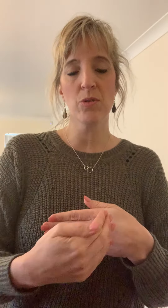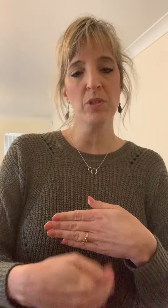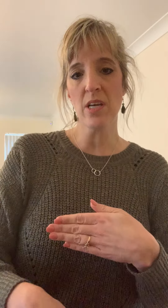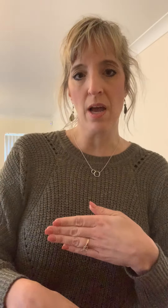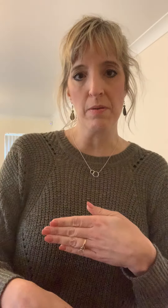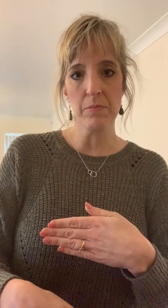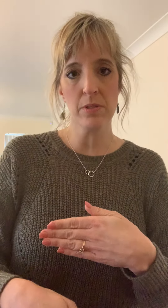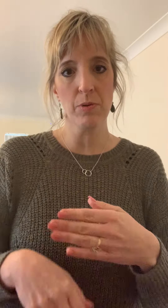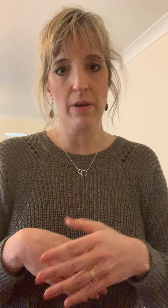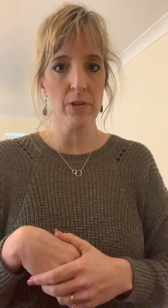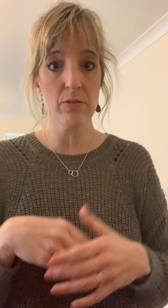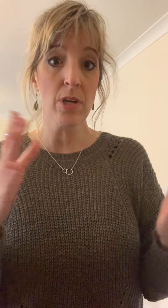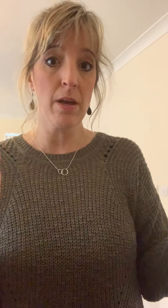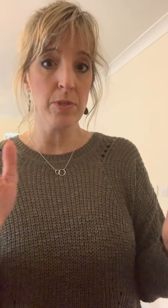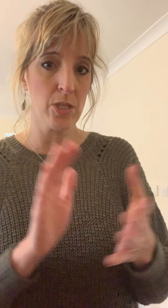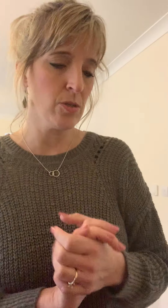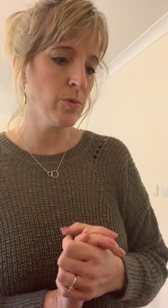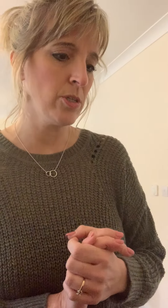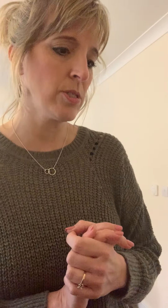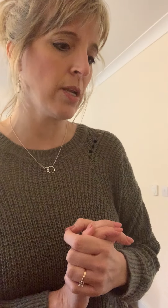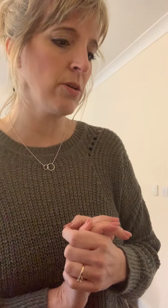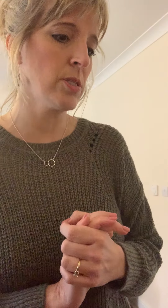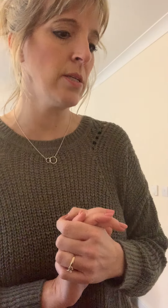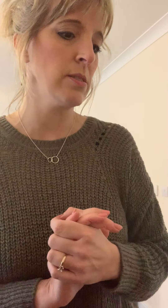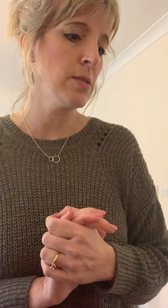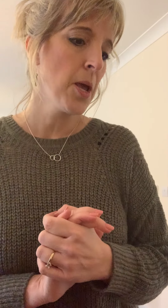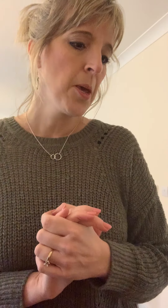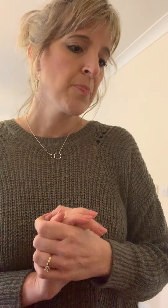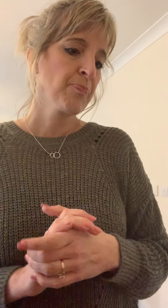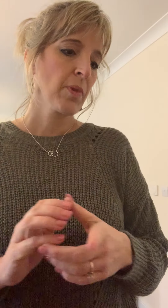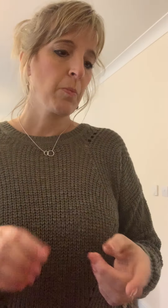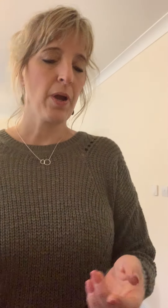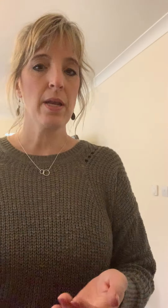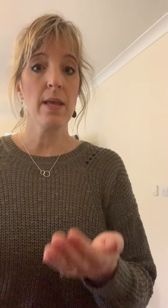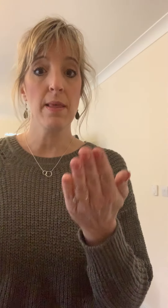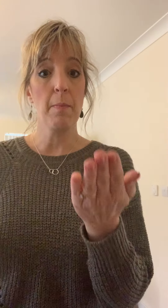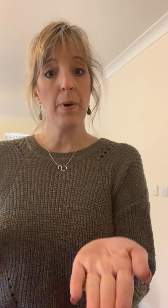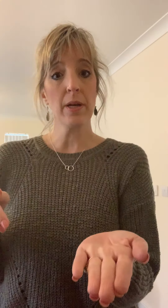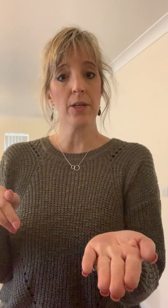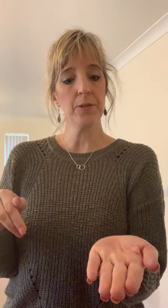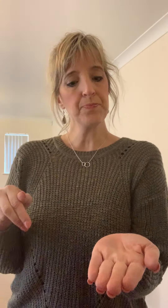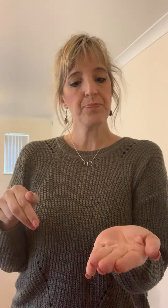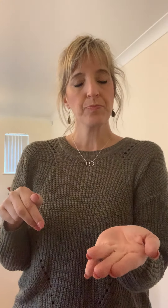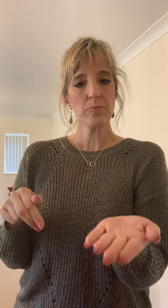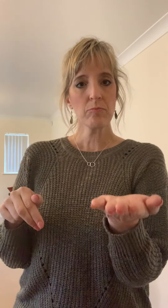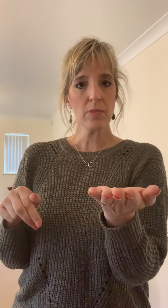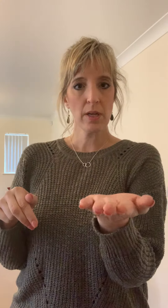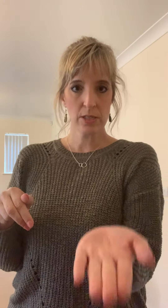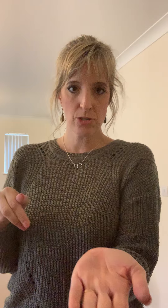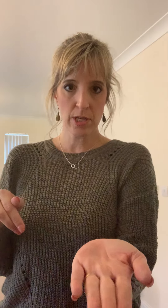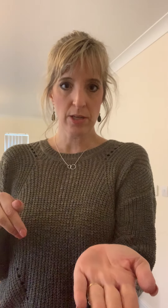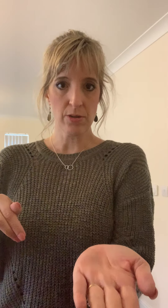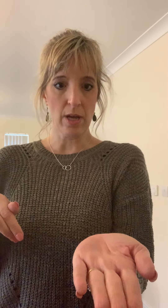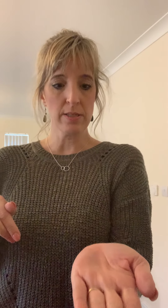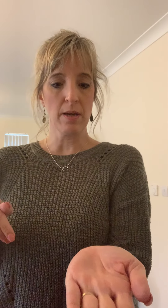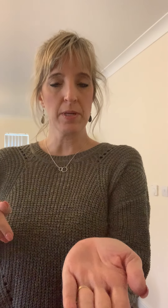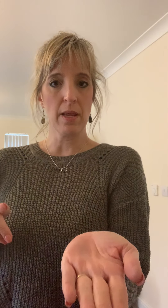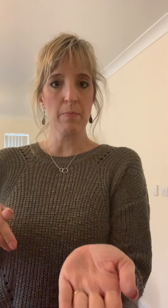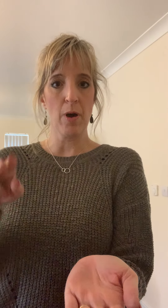3 times, whatever you have time to do when you're signing your sentence. Bread, and then butter is you take your non-dominant hand, palm